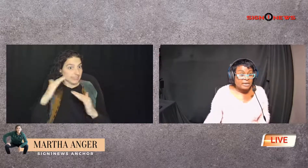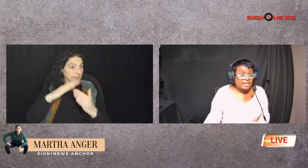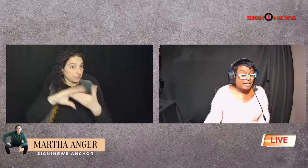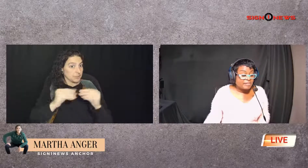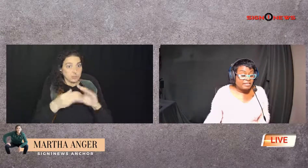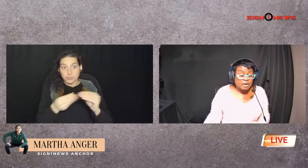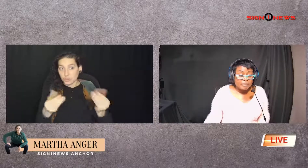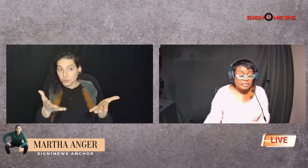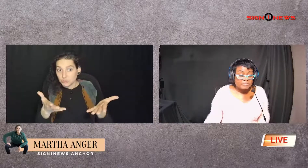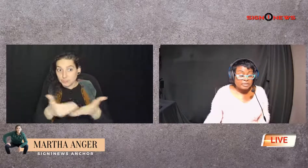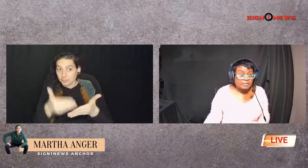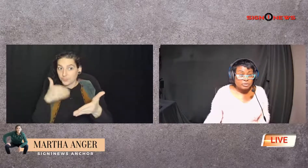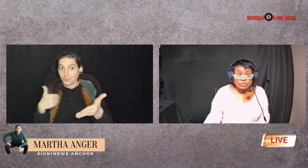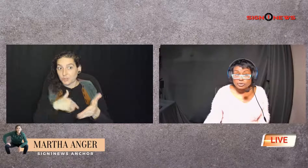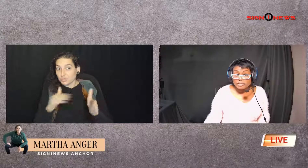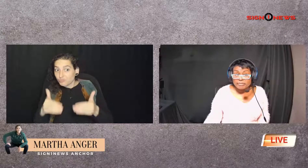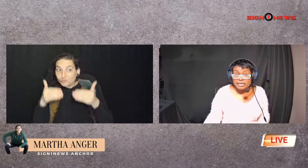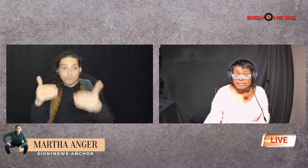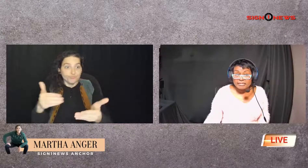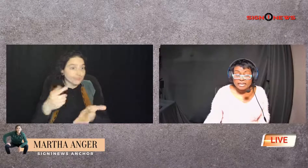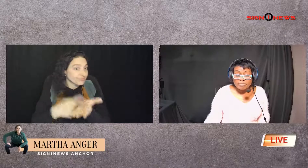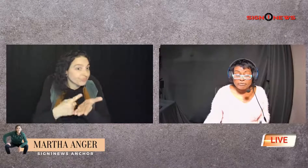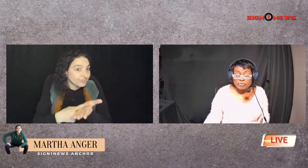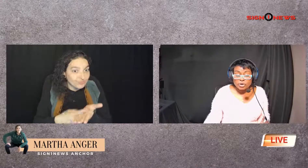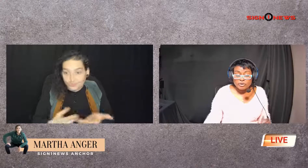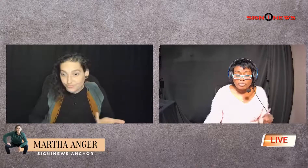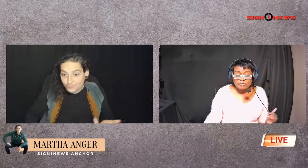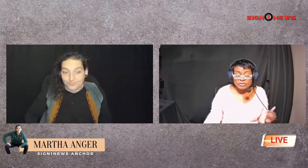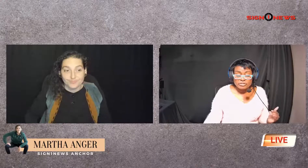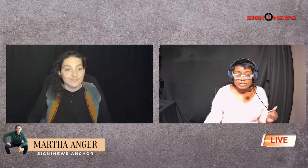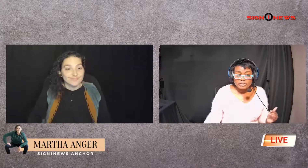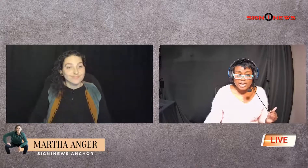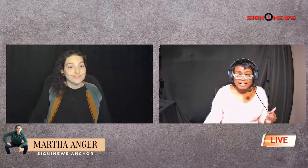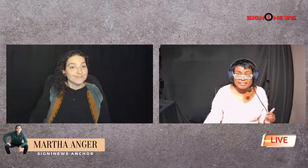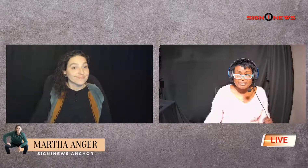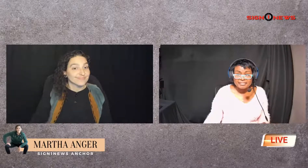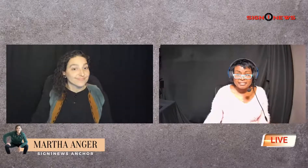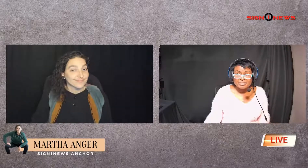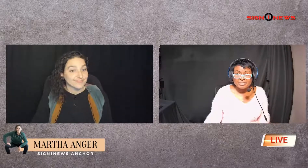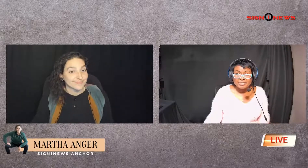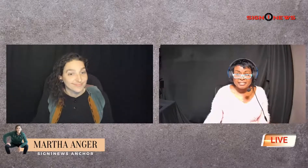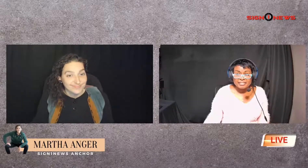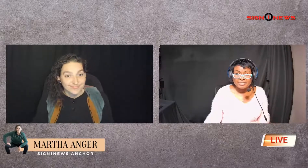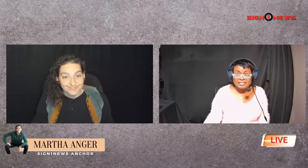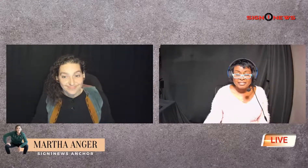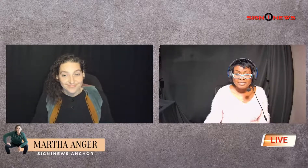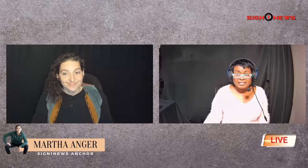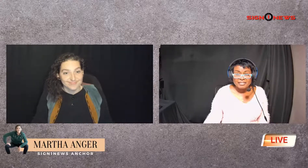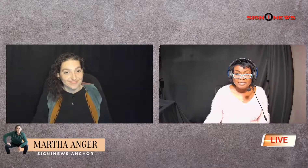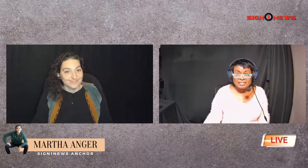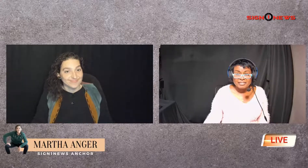And does anybody have any comments about the news stories that we had today before we move on to our chat?